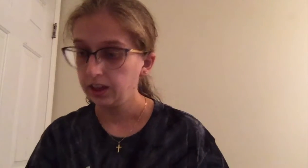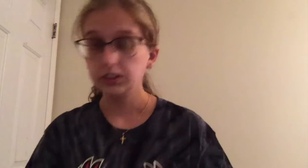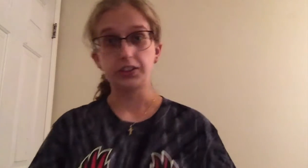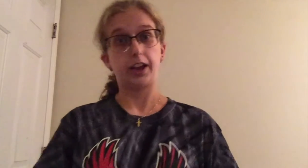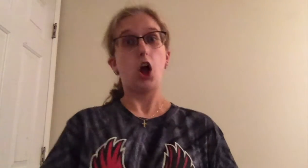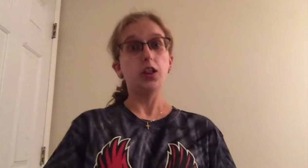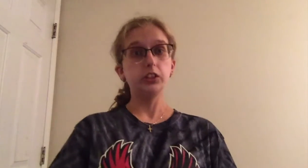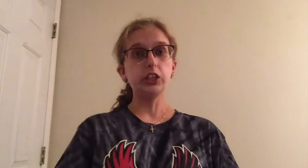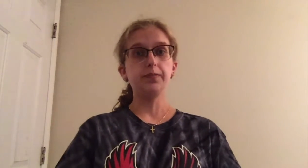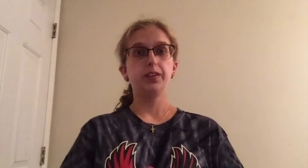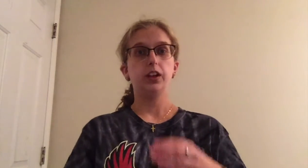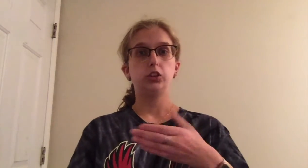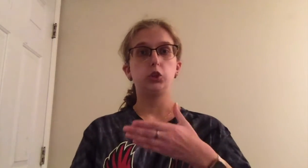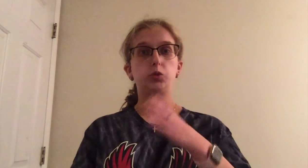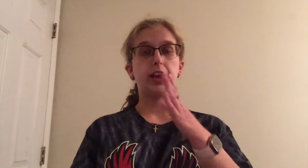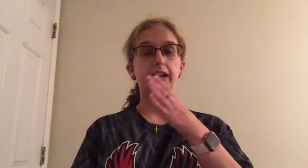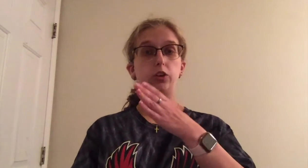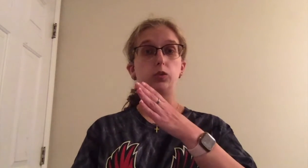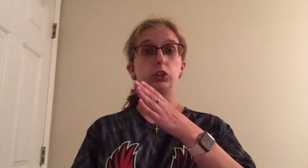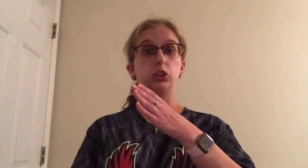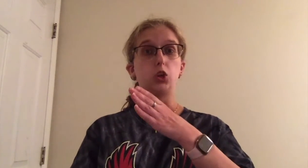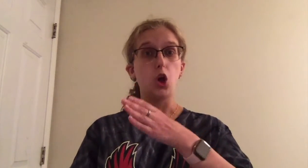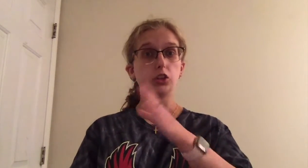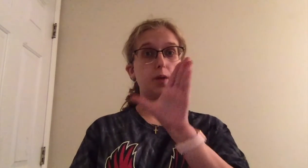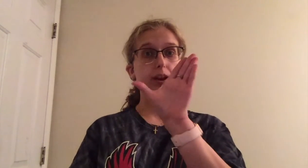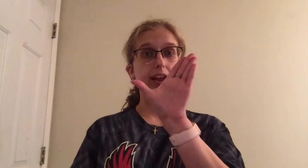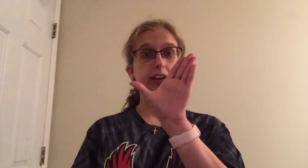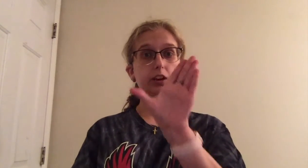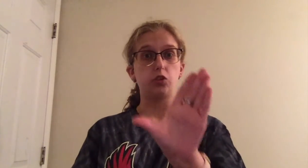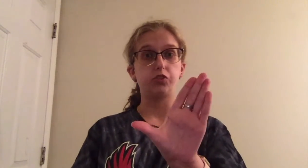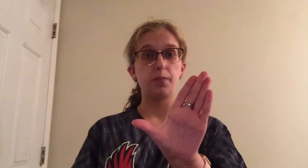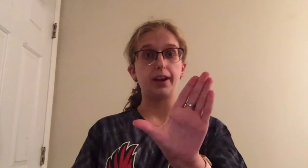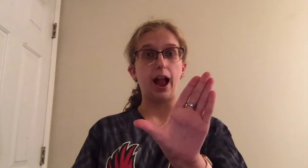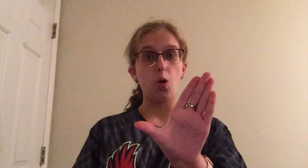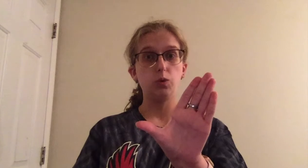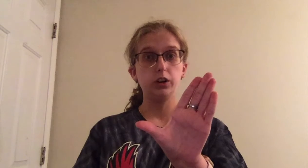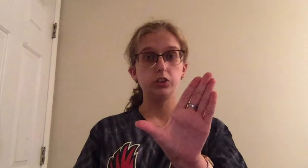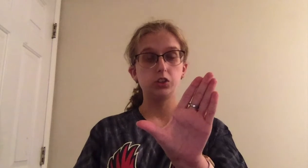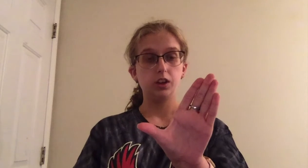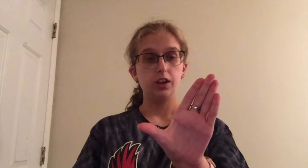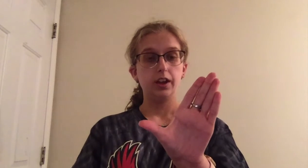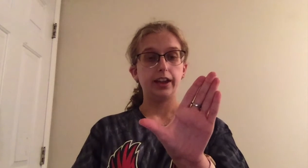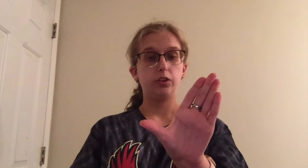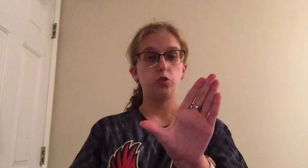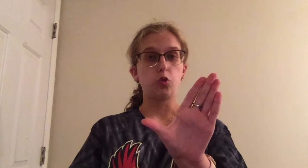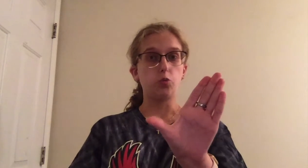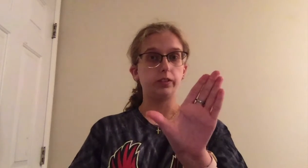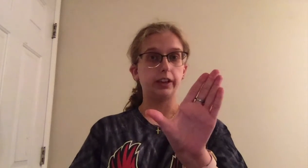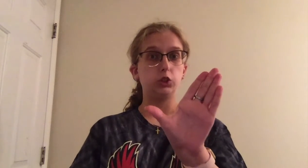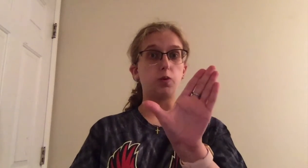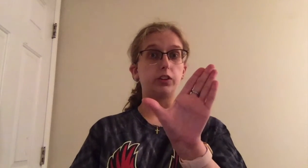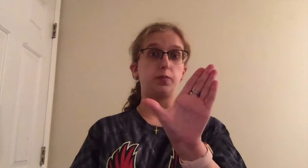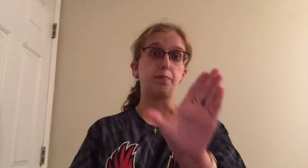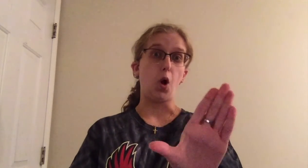Psychology, you take your non-dominant hand and you flip it outwards and you want it to be palm